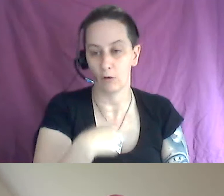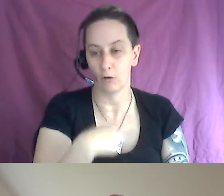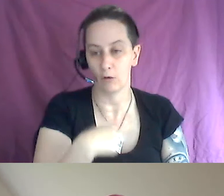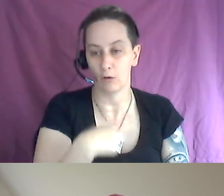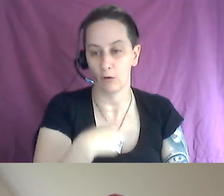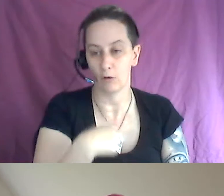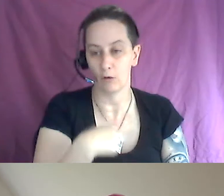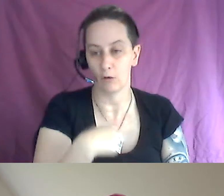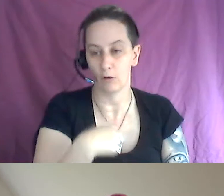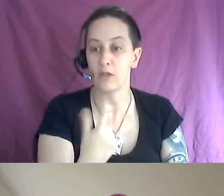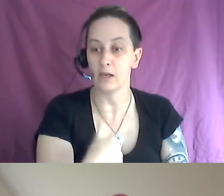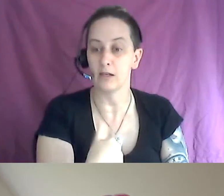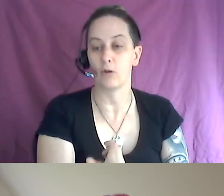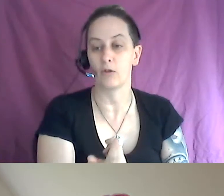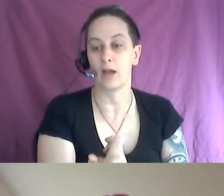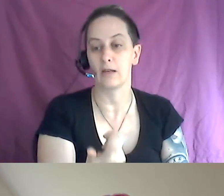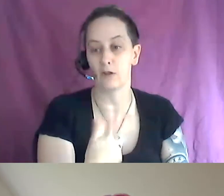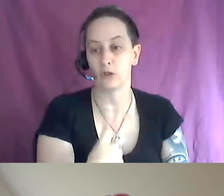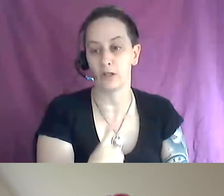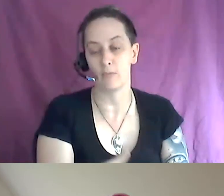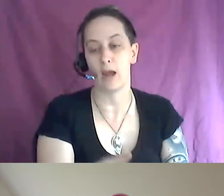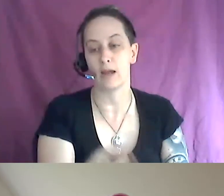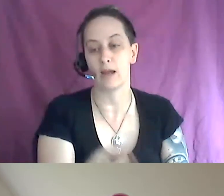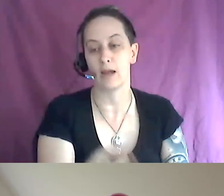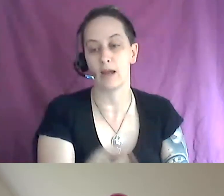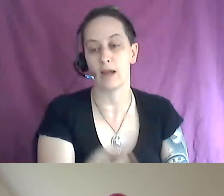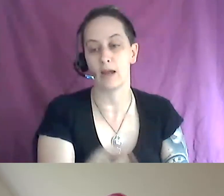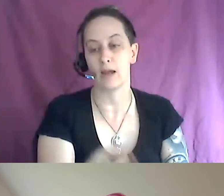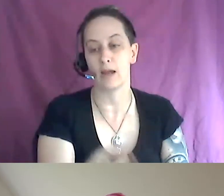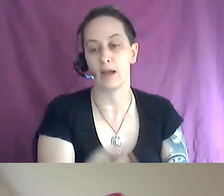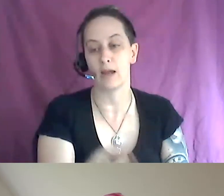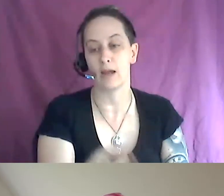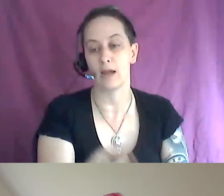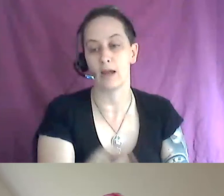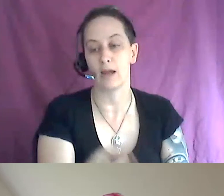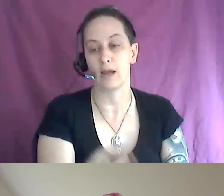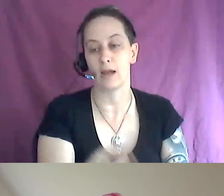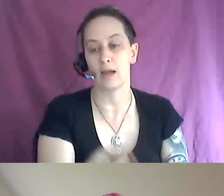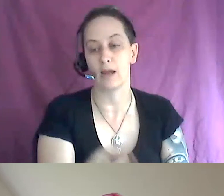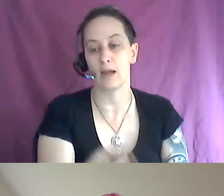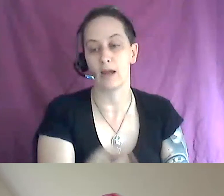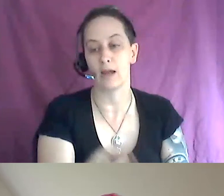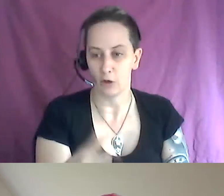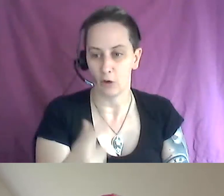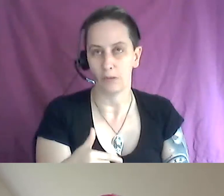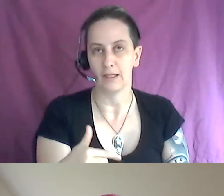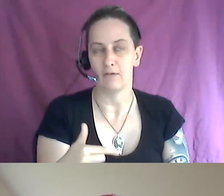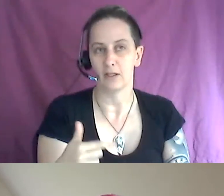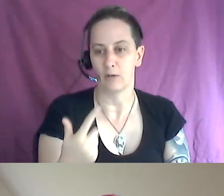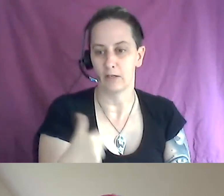keyword sign version of it with it, so that eventually they may swap to start using yours, or the one that you believe is